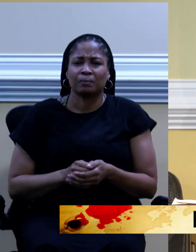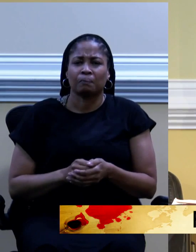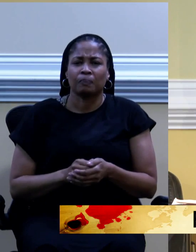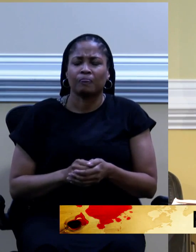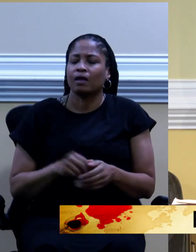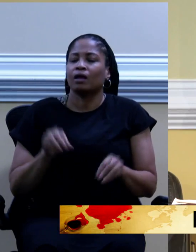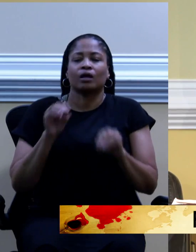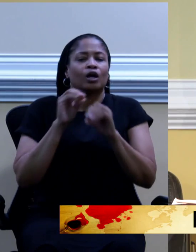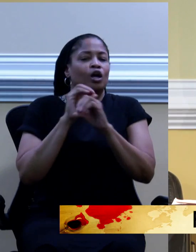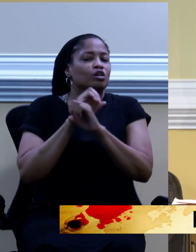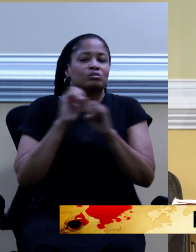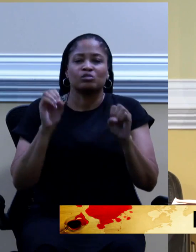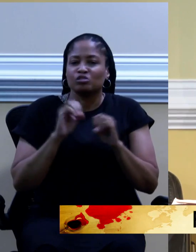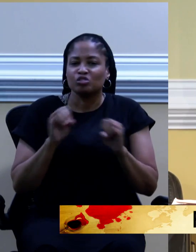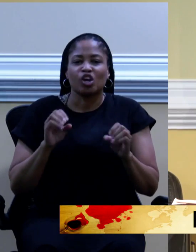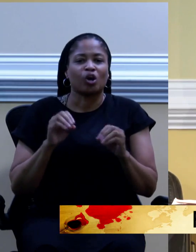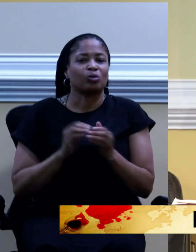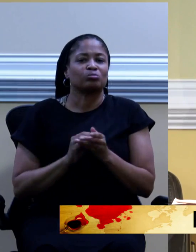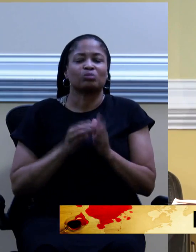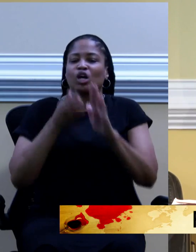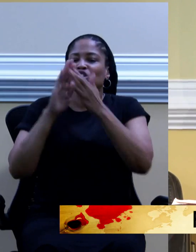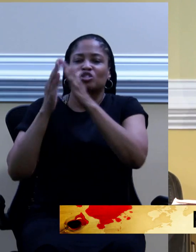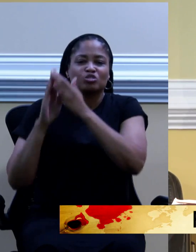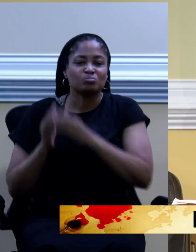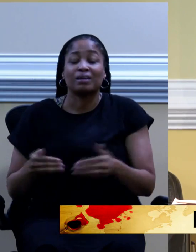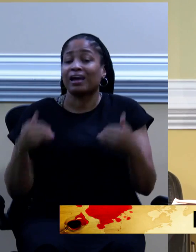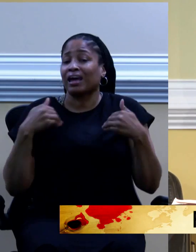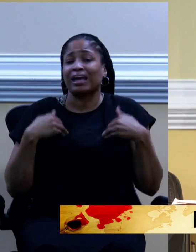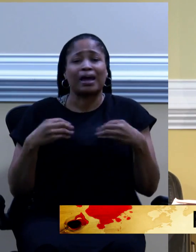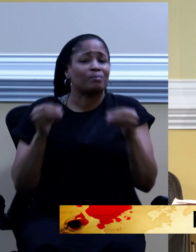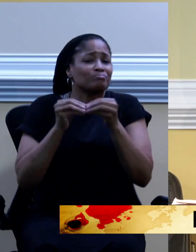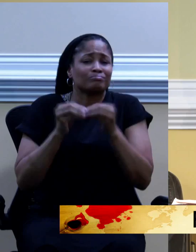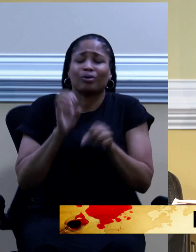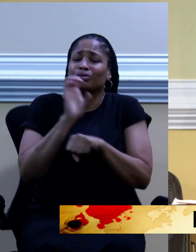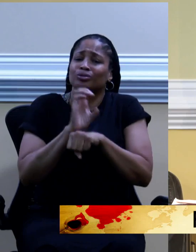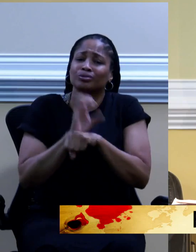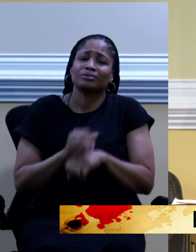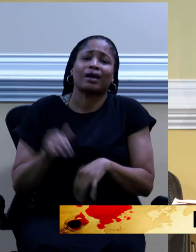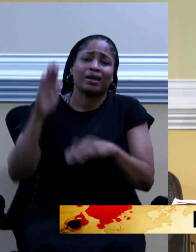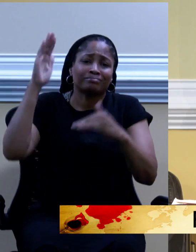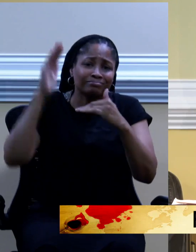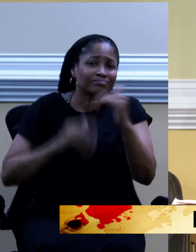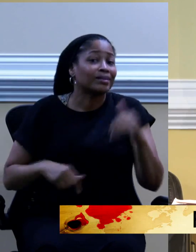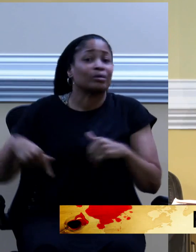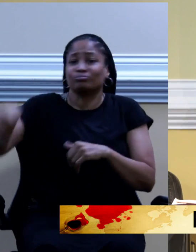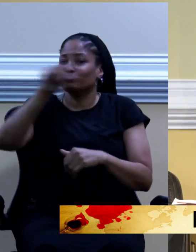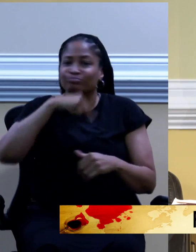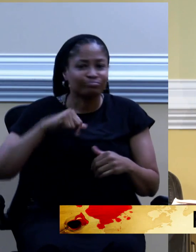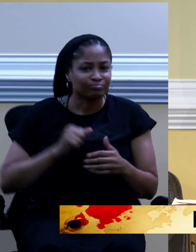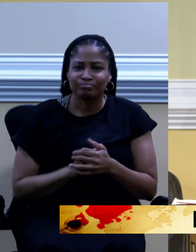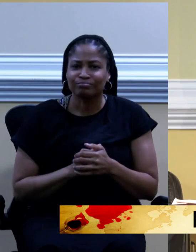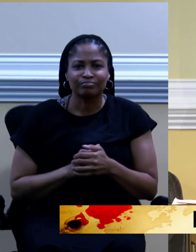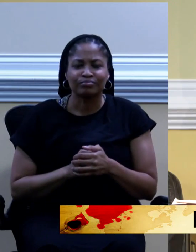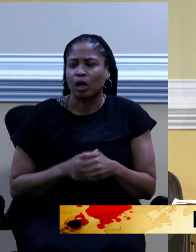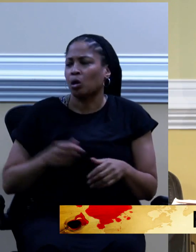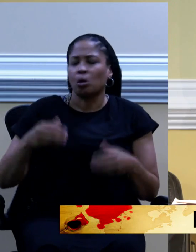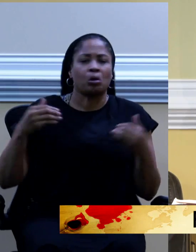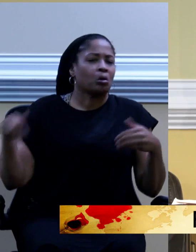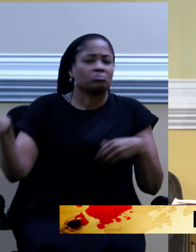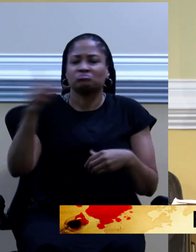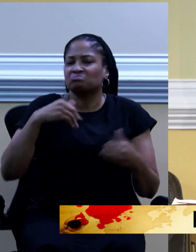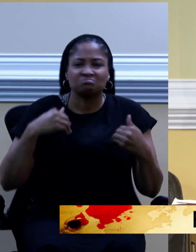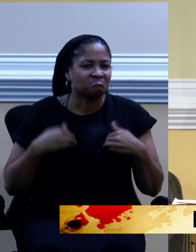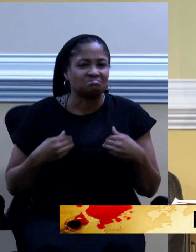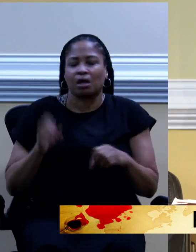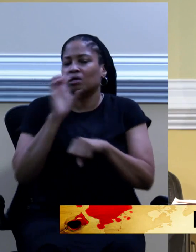communities on the planet have more churches in their community than we are. We got churches everywhere.